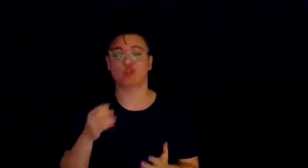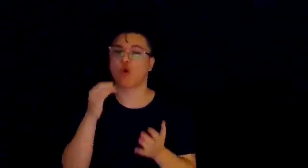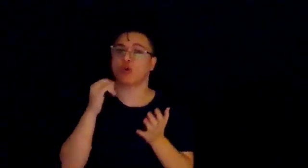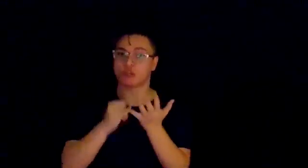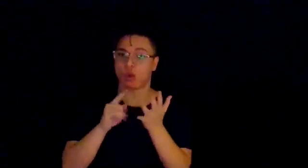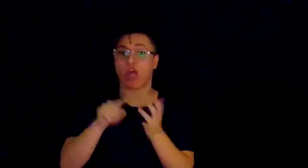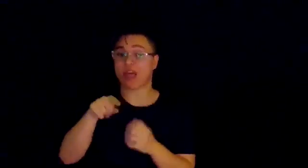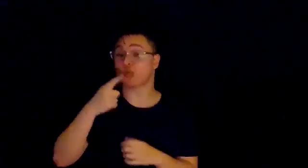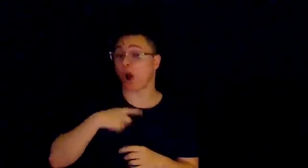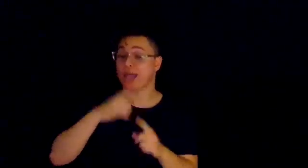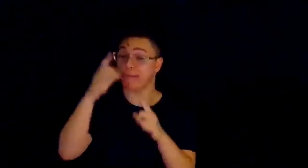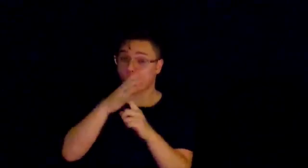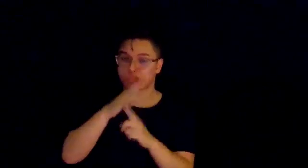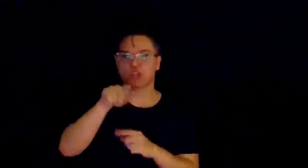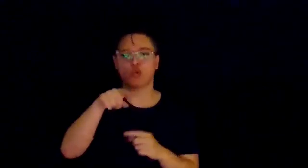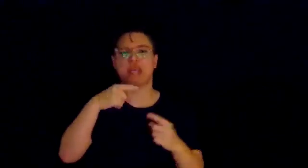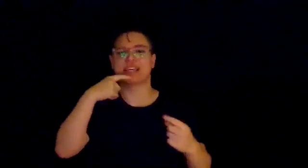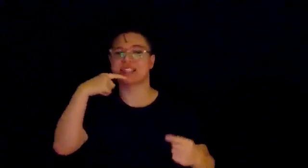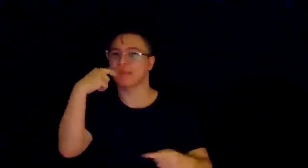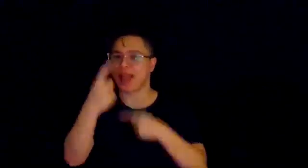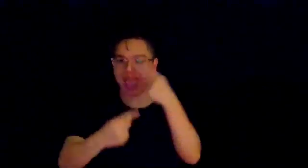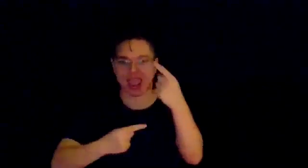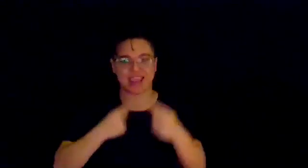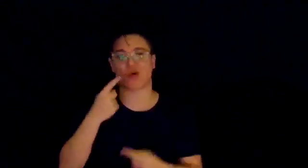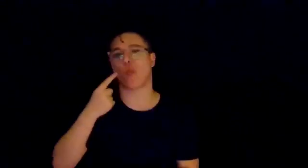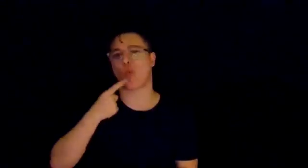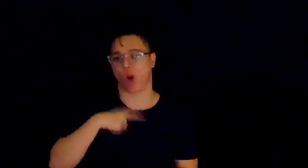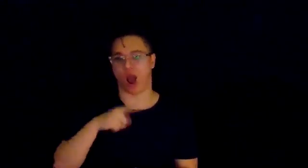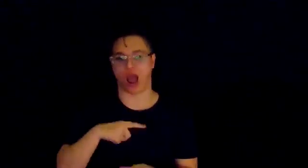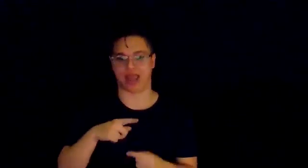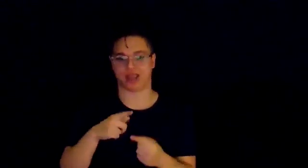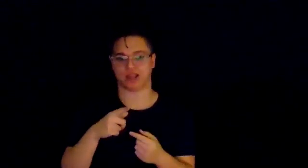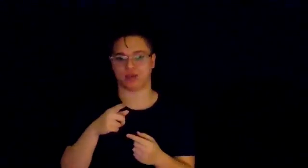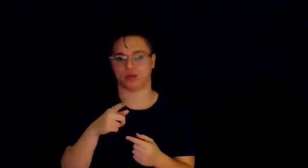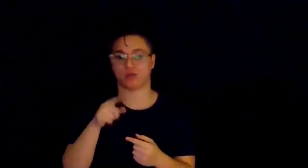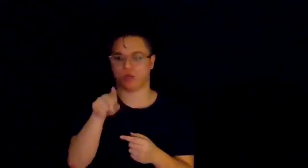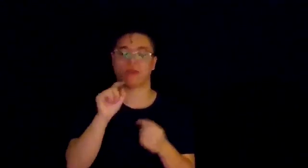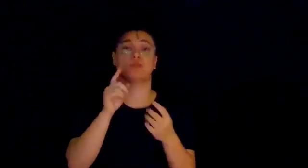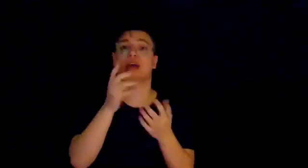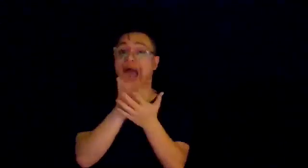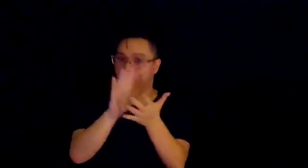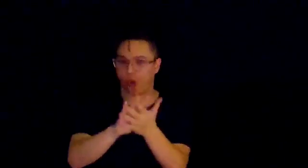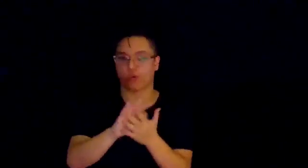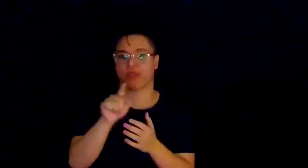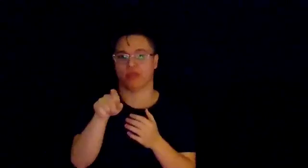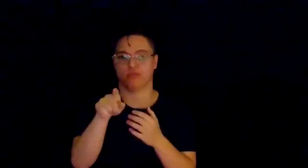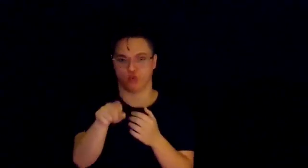blind later in life. You all have different needs, and that's why it's important that you explain